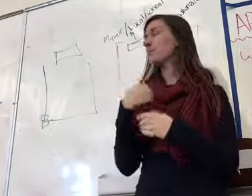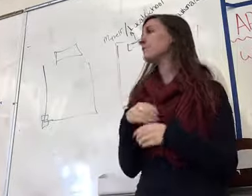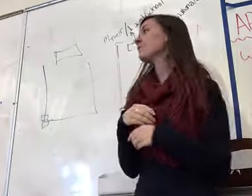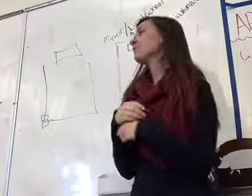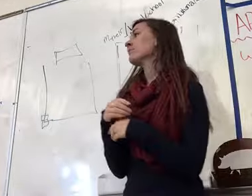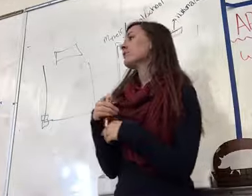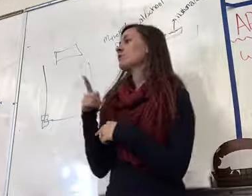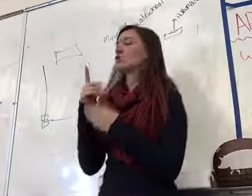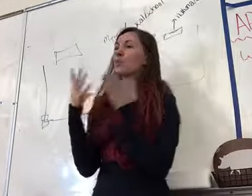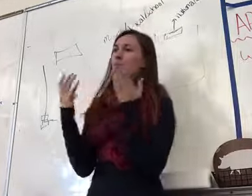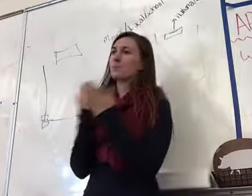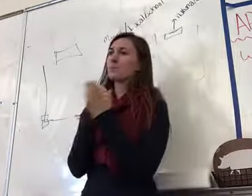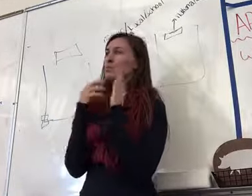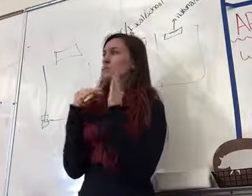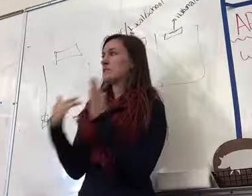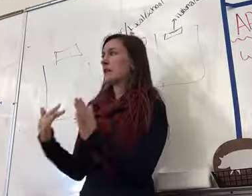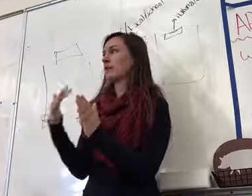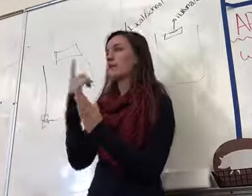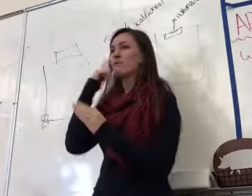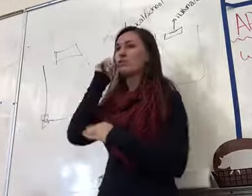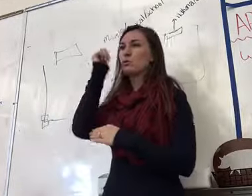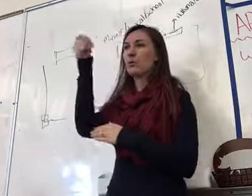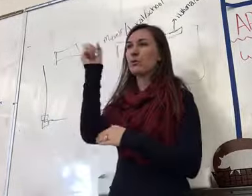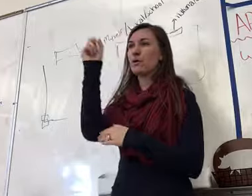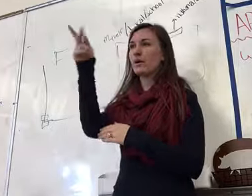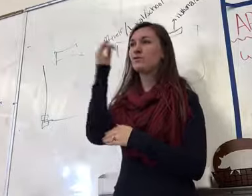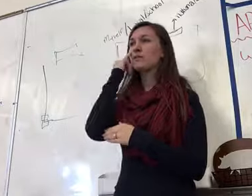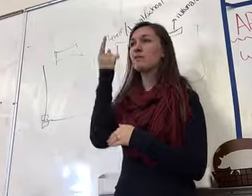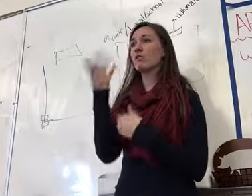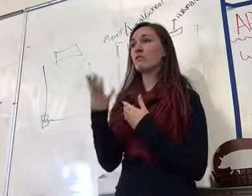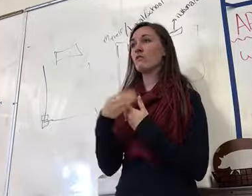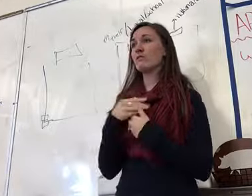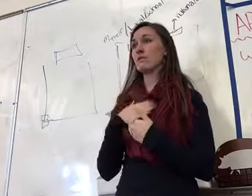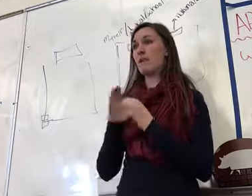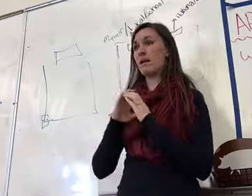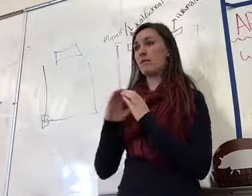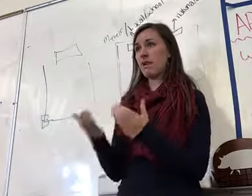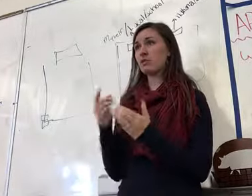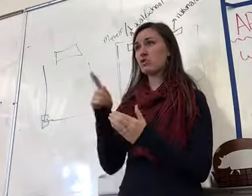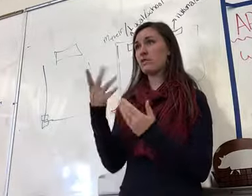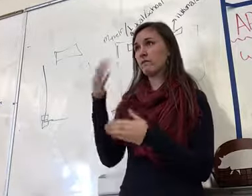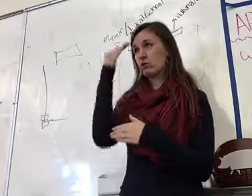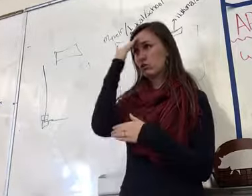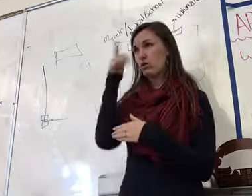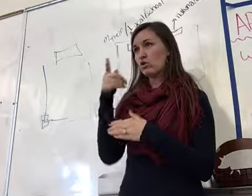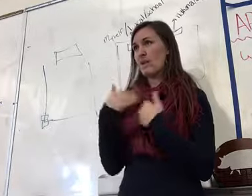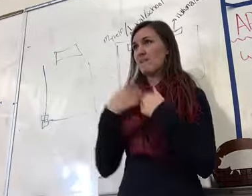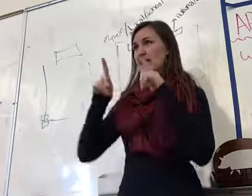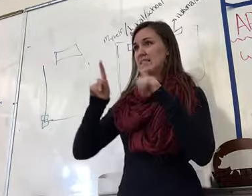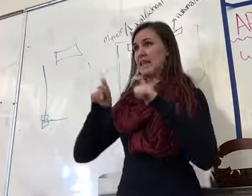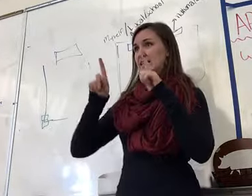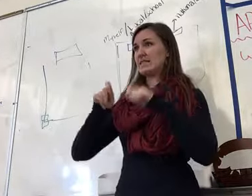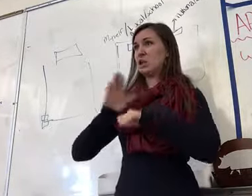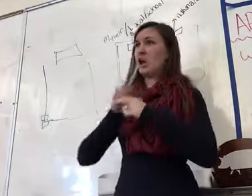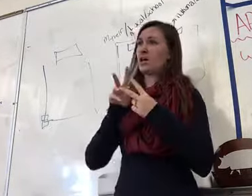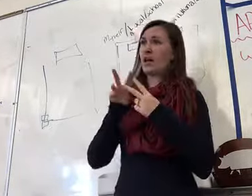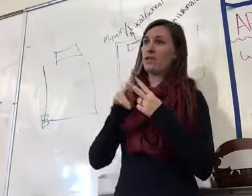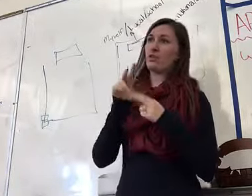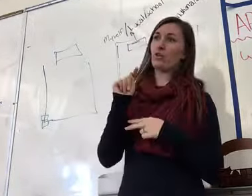for, and that is tomorrow. If you are in my classes as well, you know that you have a test on either Thursday or Friday